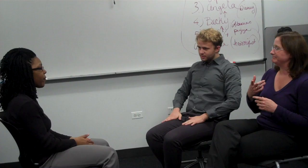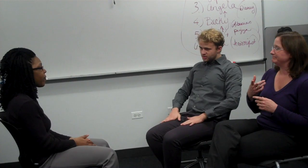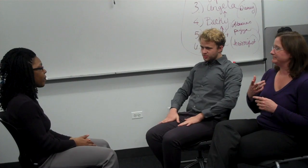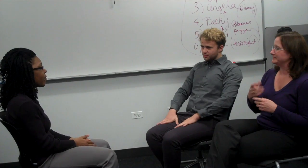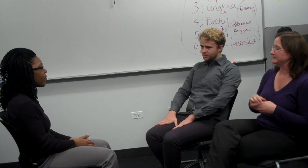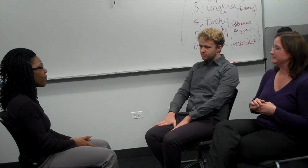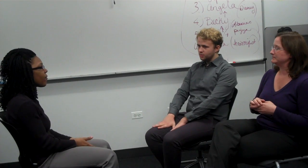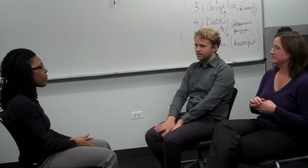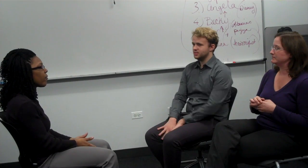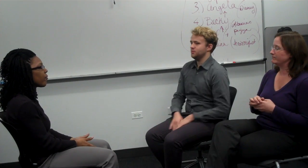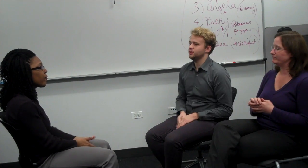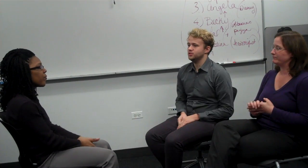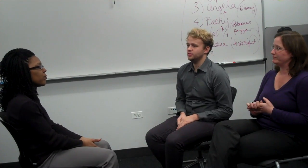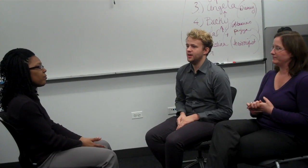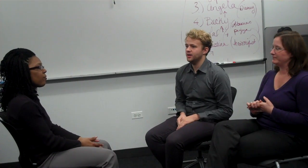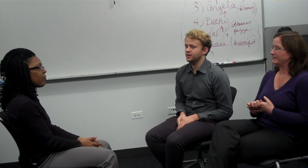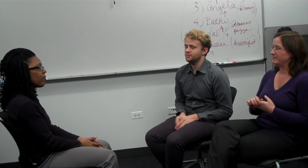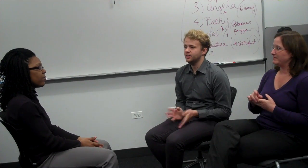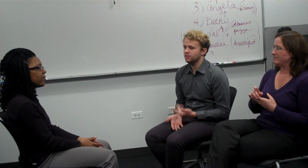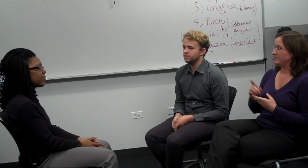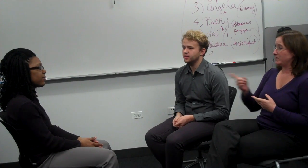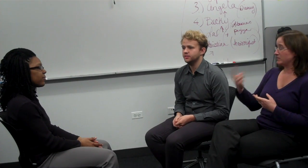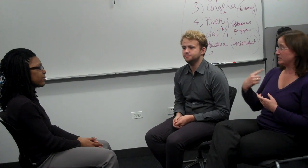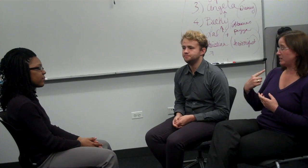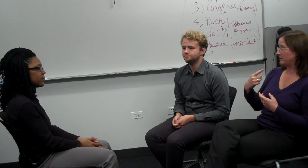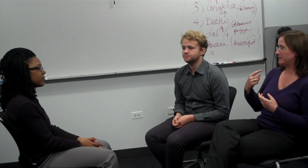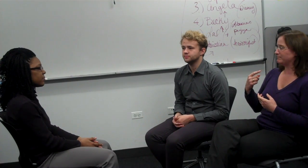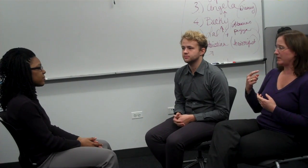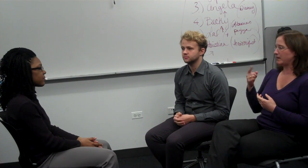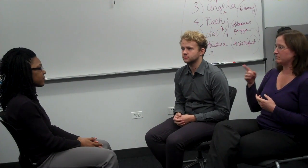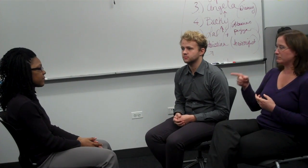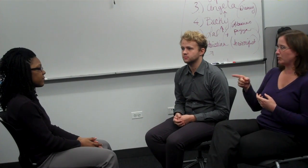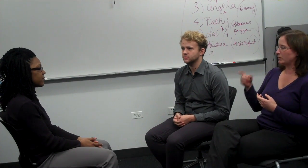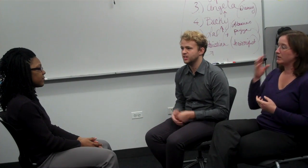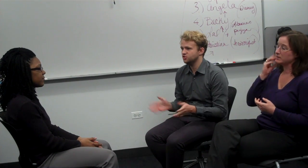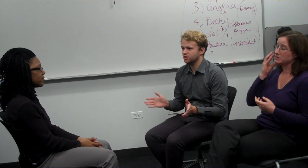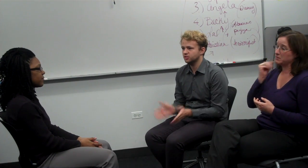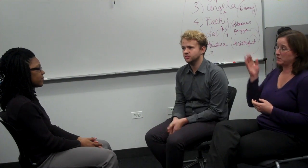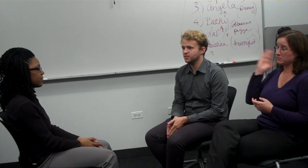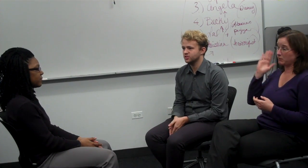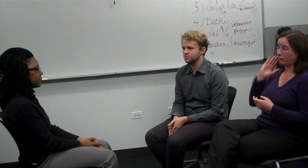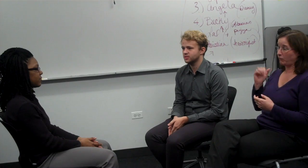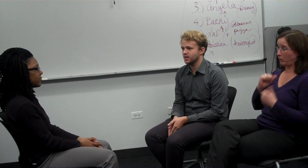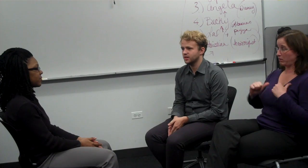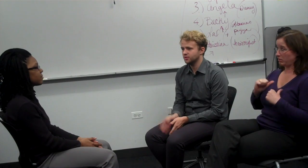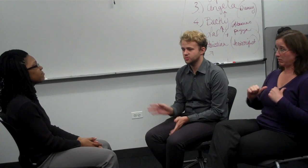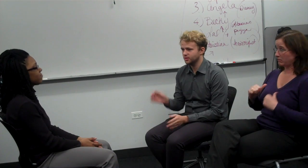Can you tell me what experience you've had in other theater? Like in general, not just with sign language, but